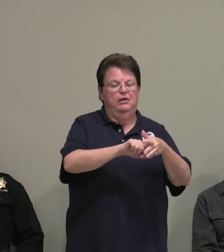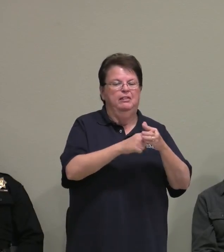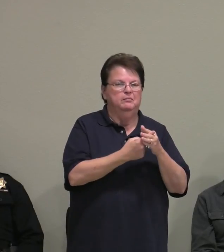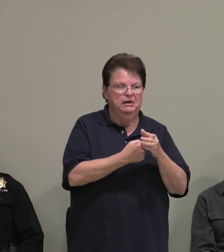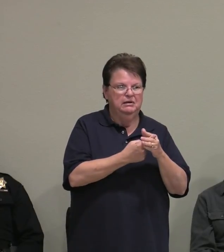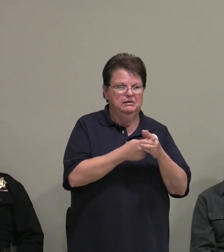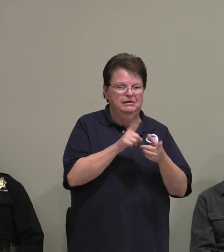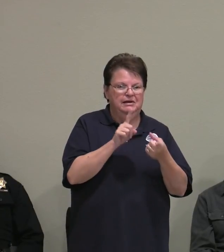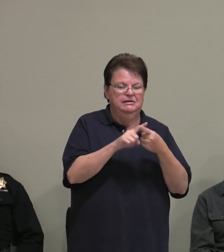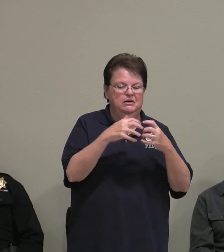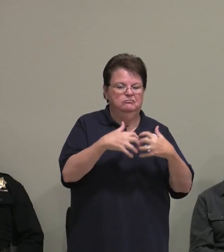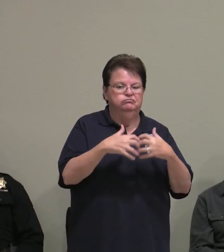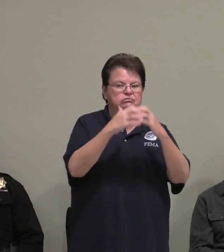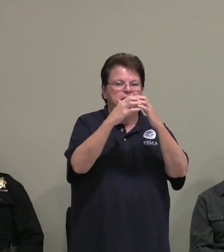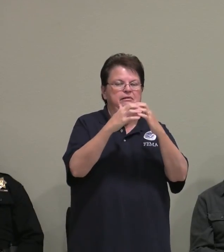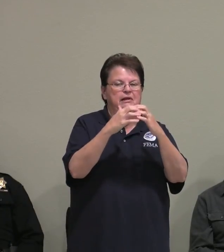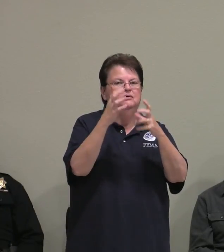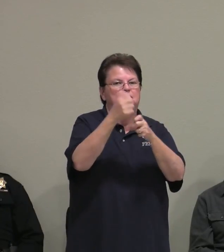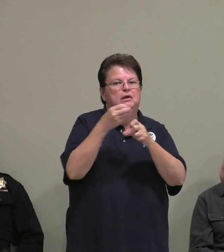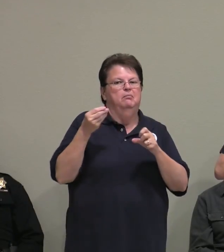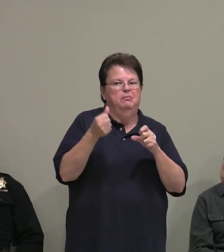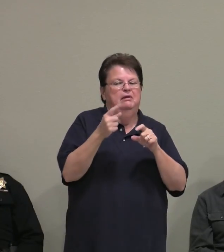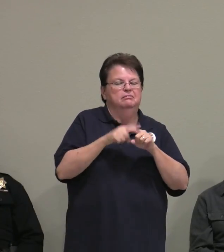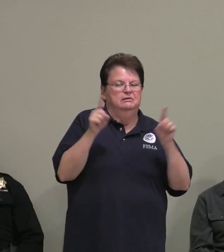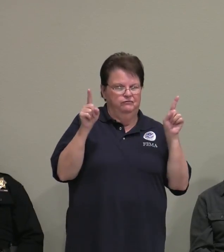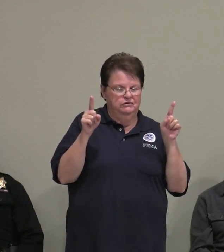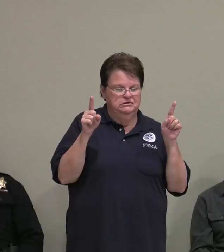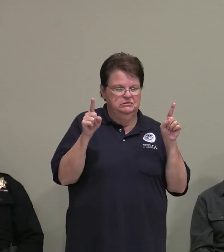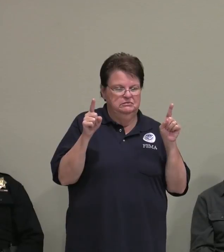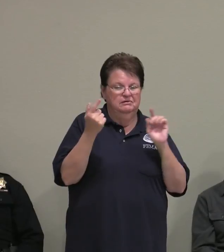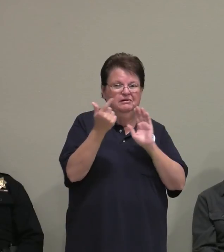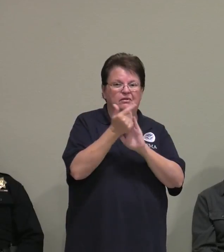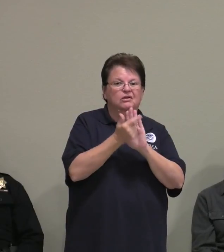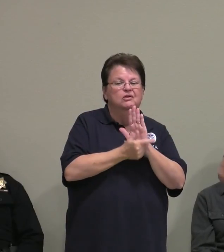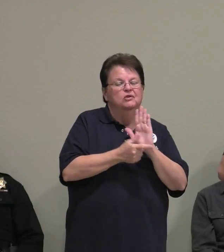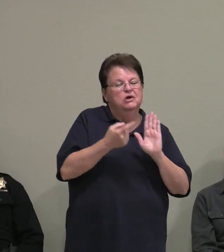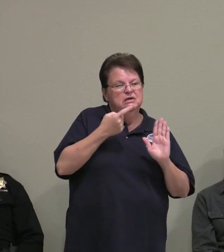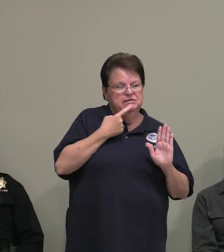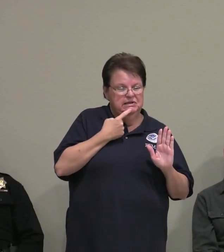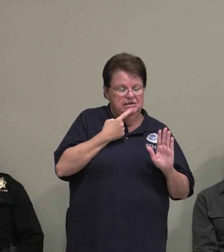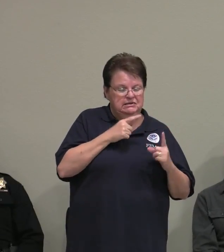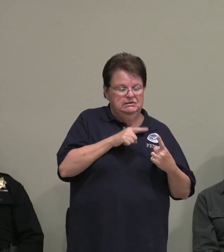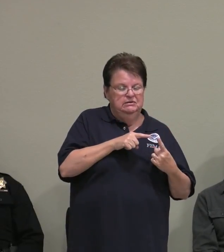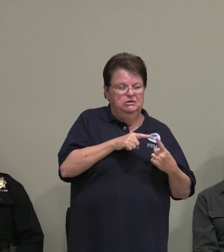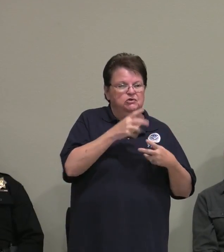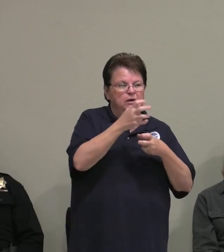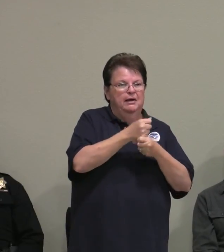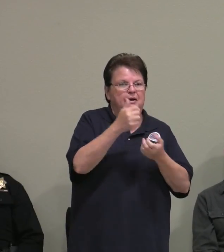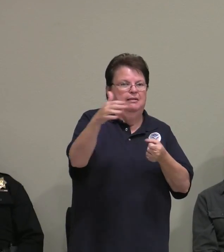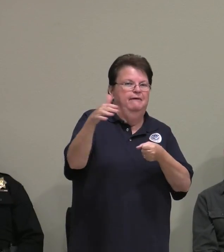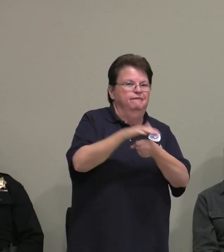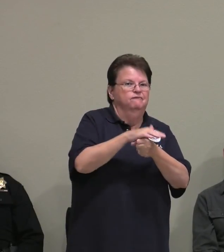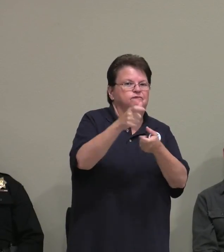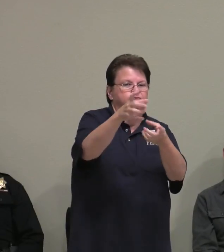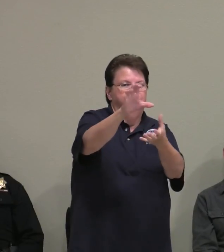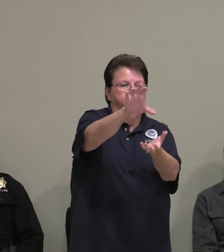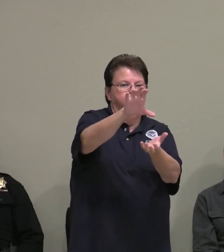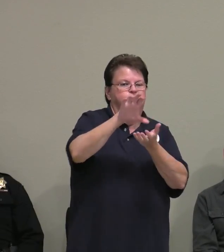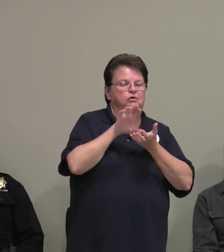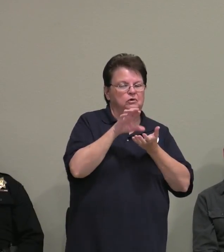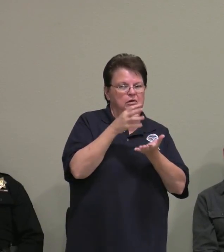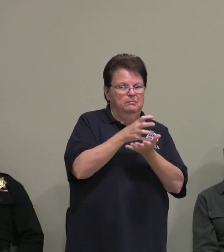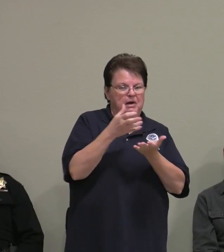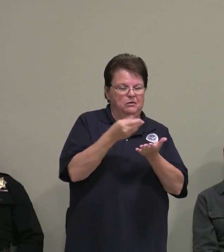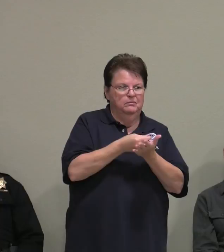until you rebuild. Then you get the difference. The law is that you can get that full replacement cost. And that